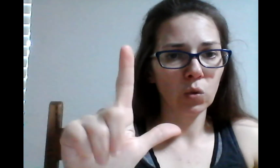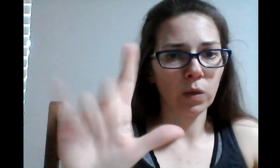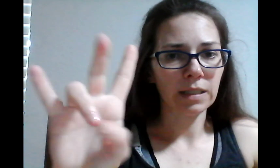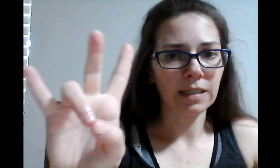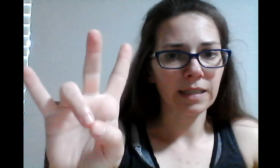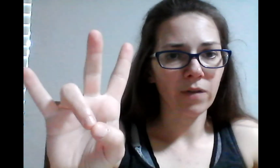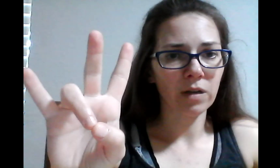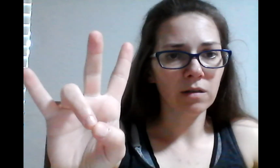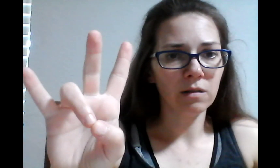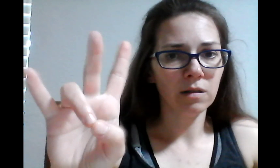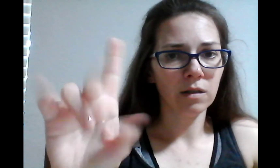27,